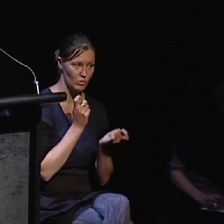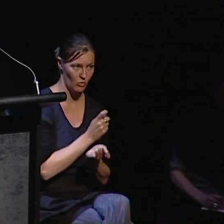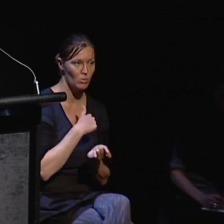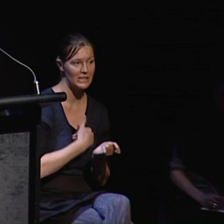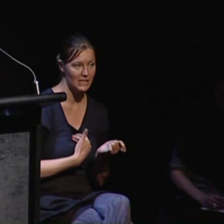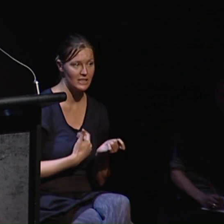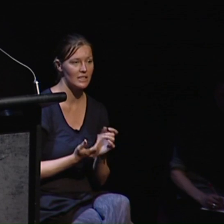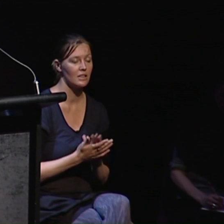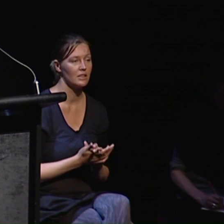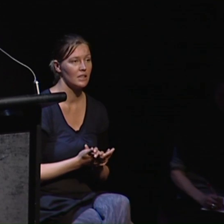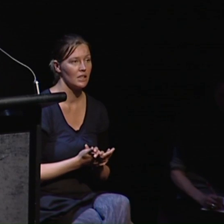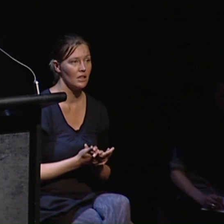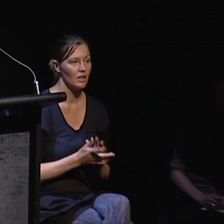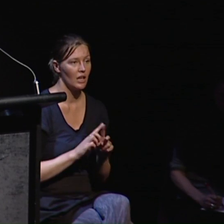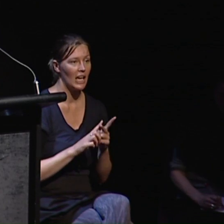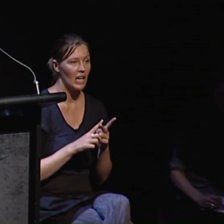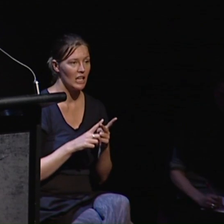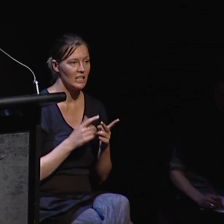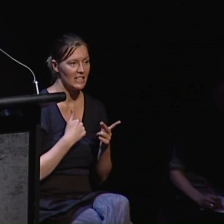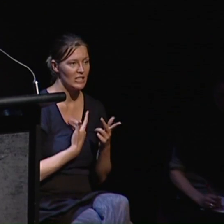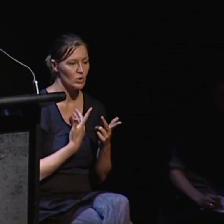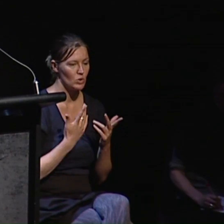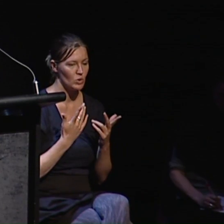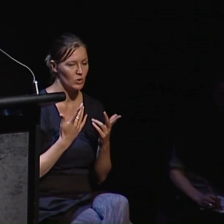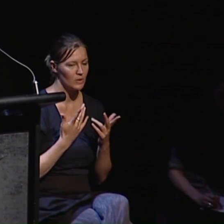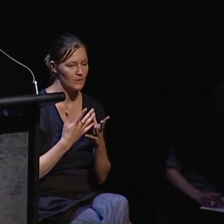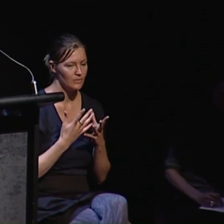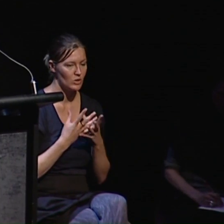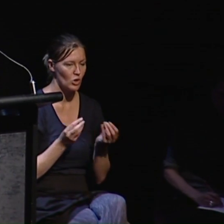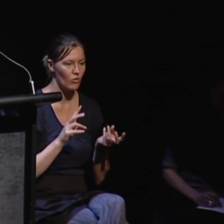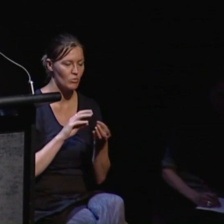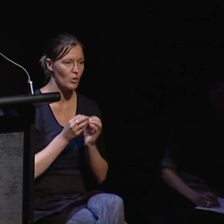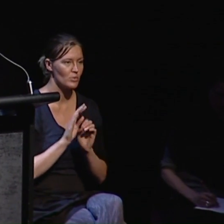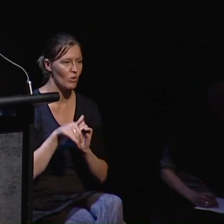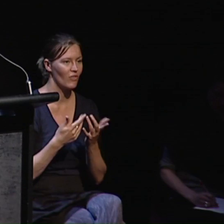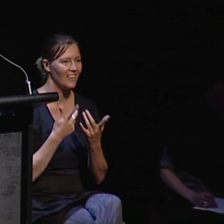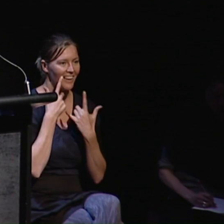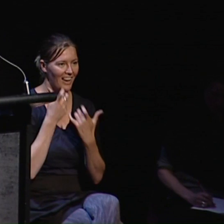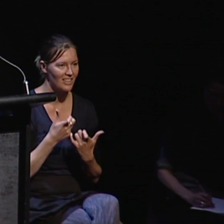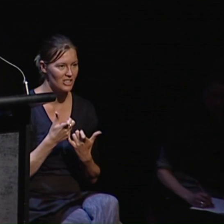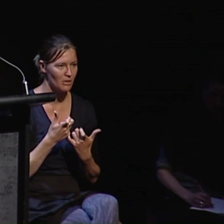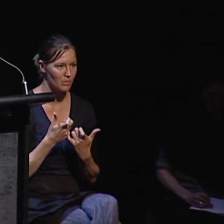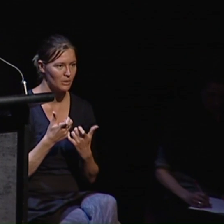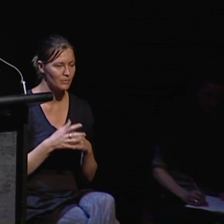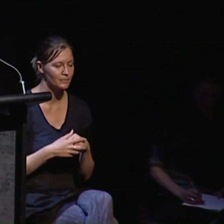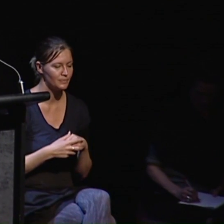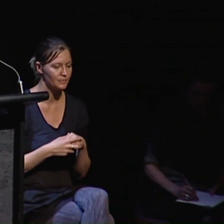to obviously deal with the issues of guardianship and develop systems of supported decision-making. But I